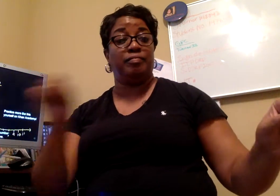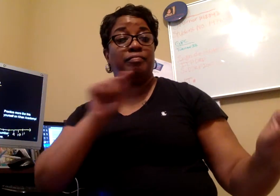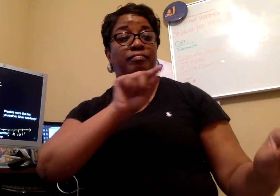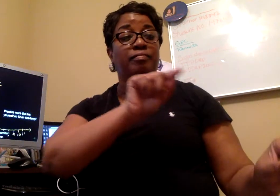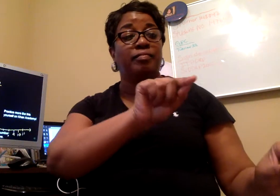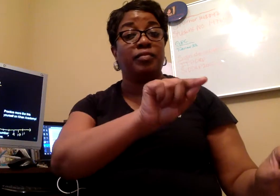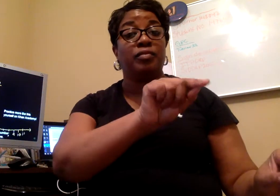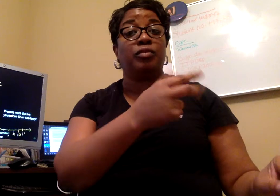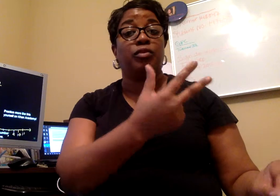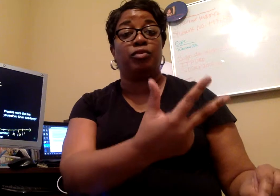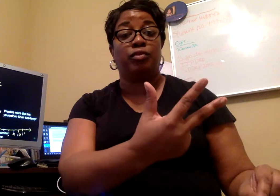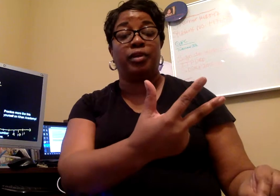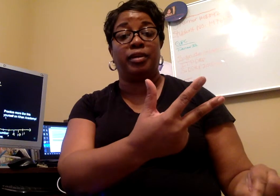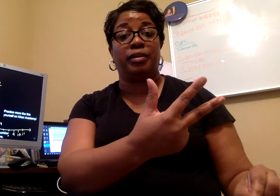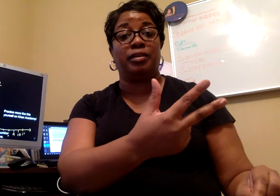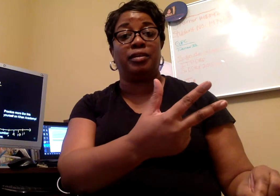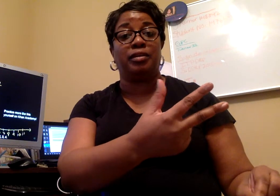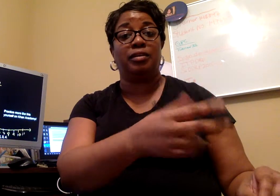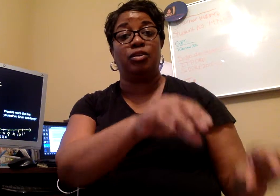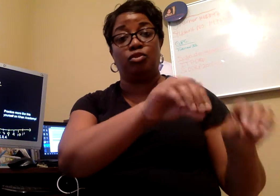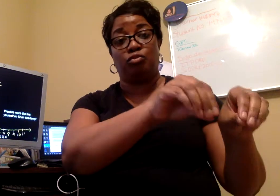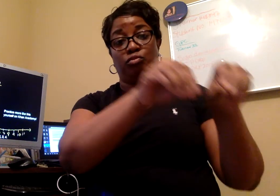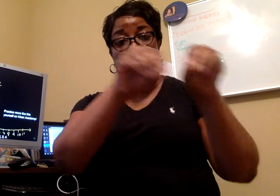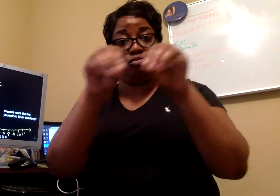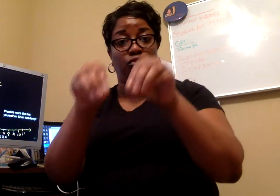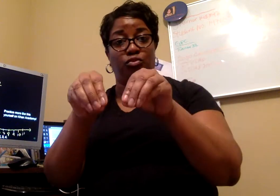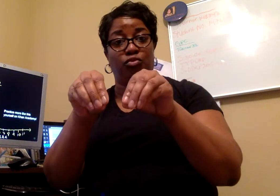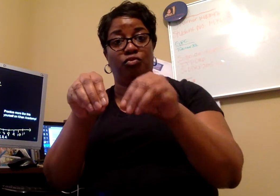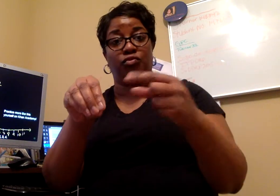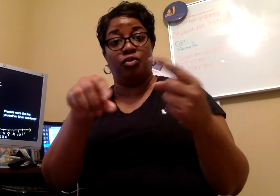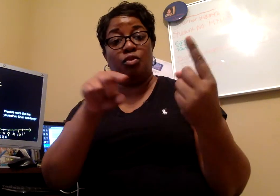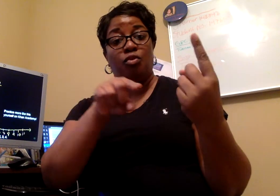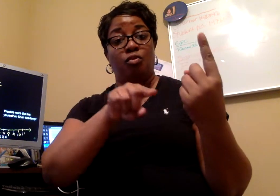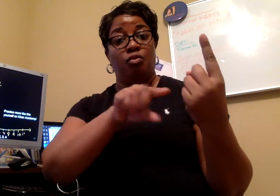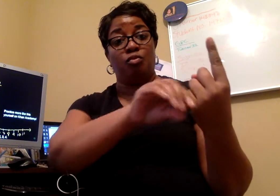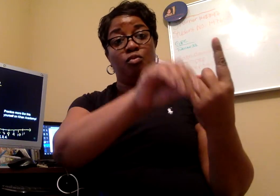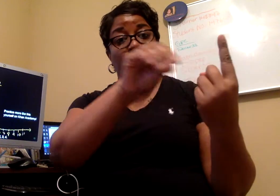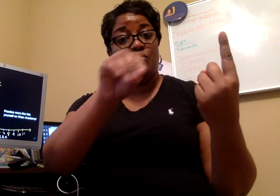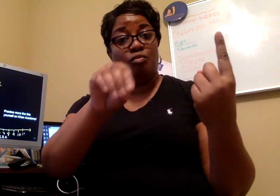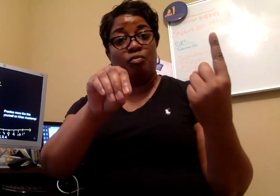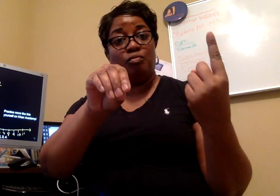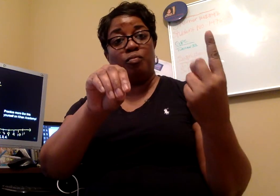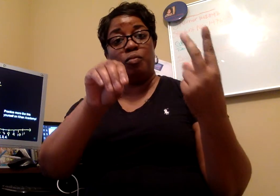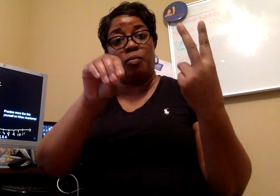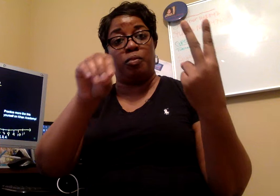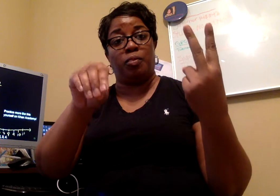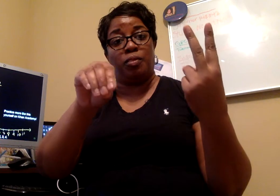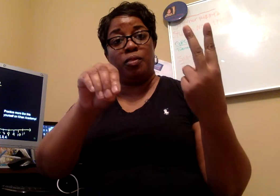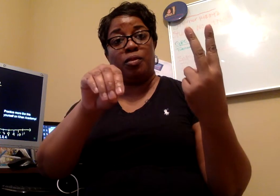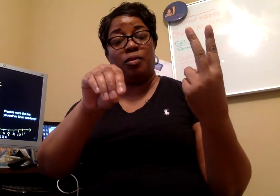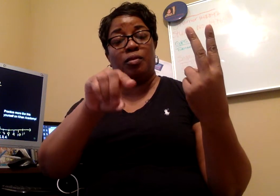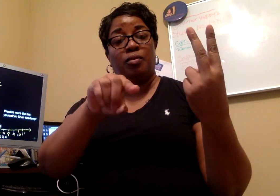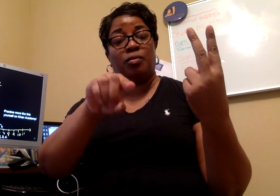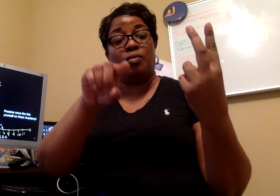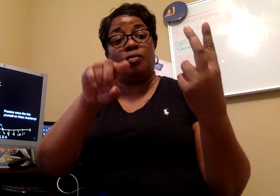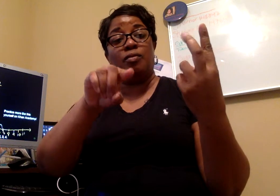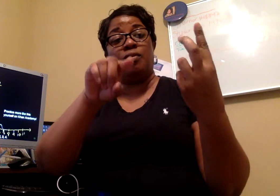to the right of the number line, 4 more. So we go 1, 2,